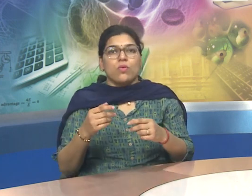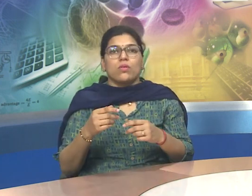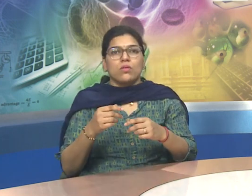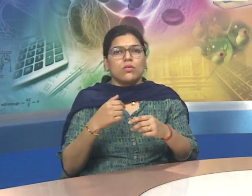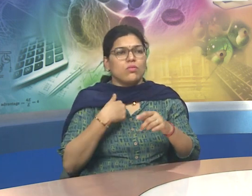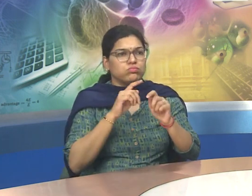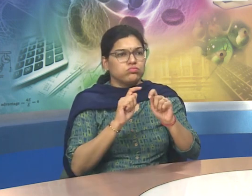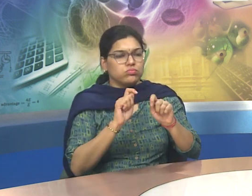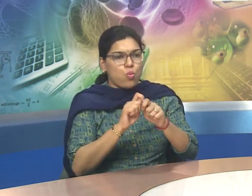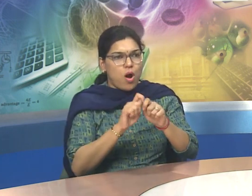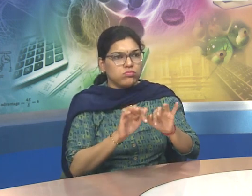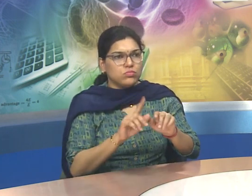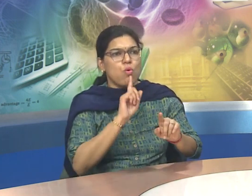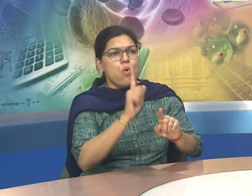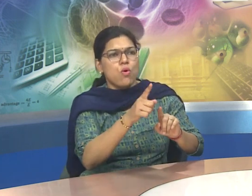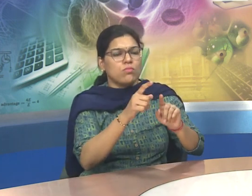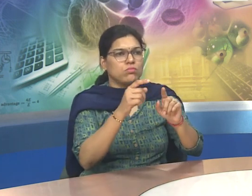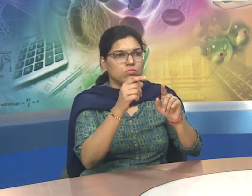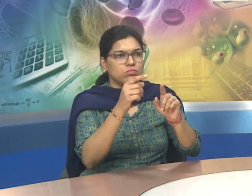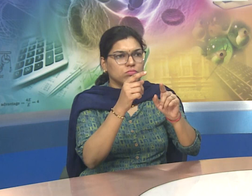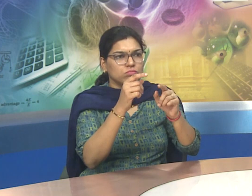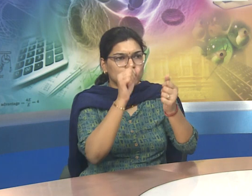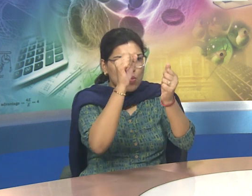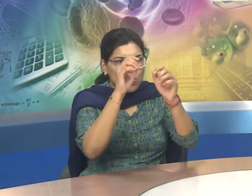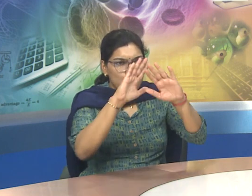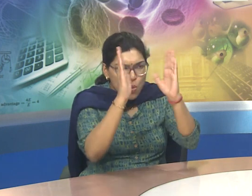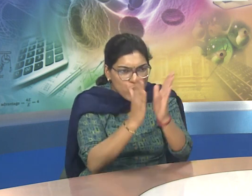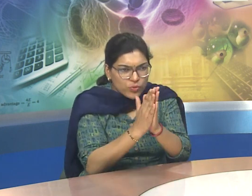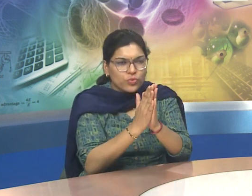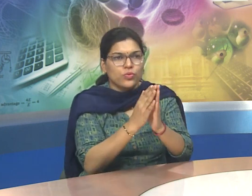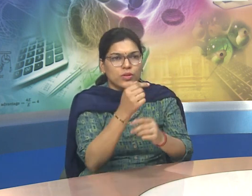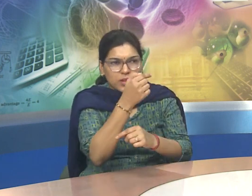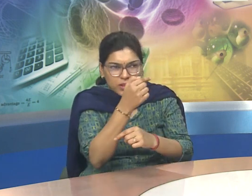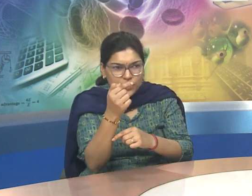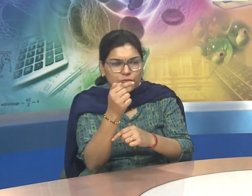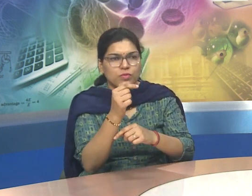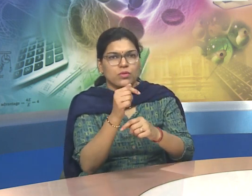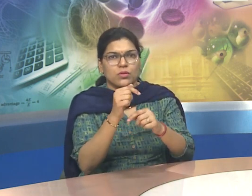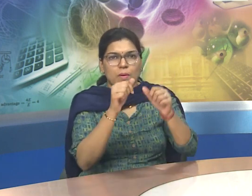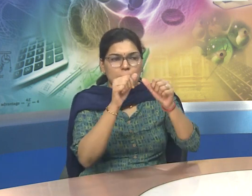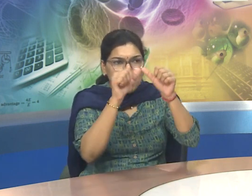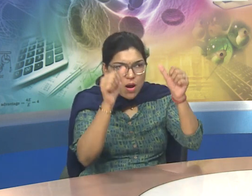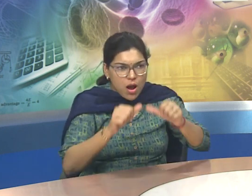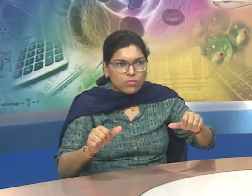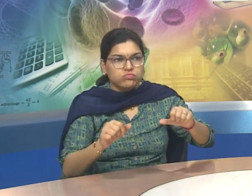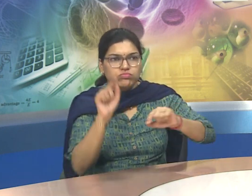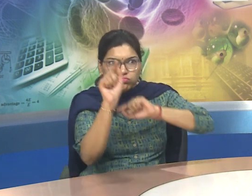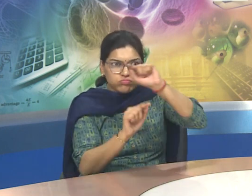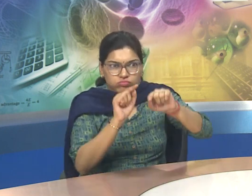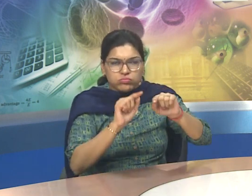drive, or any work we do. The input we give to the system,